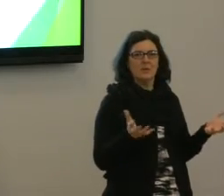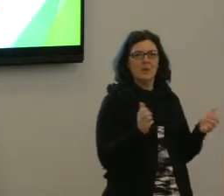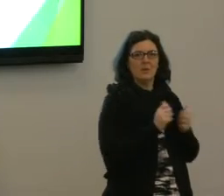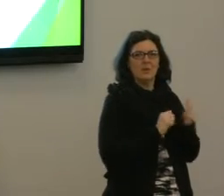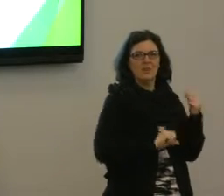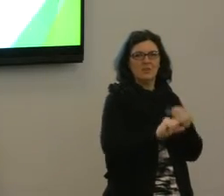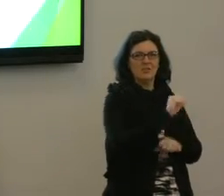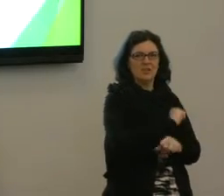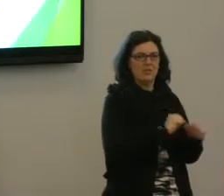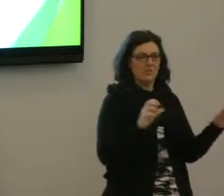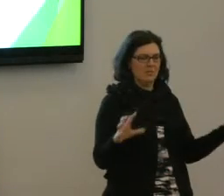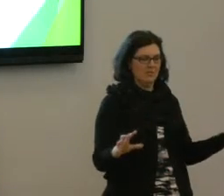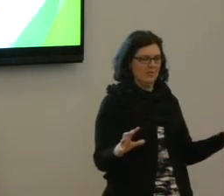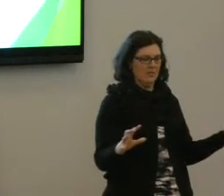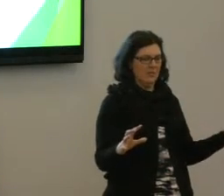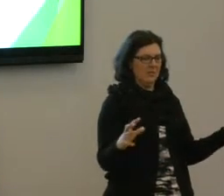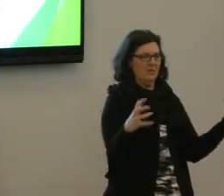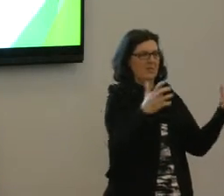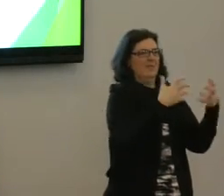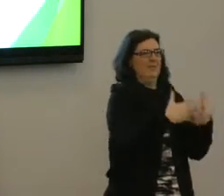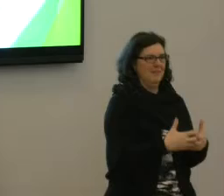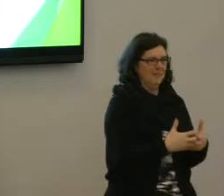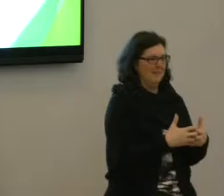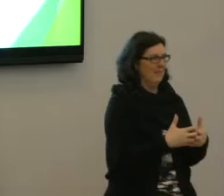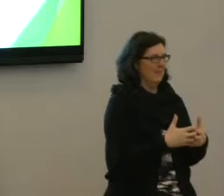language that helps to kind of bridge that?